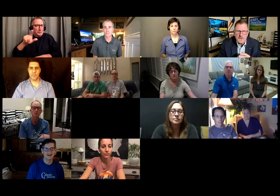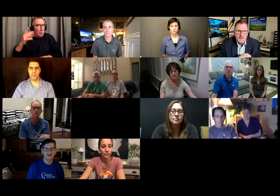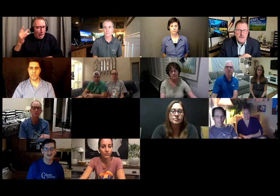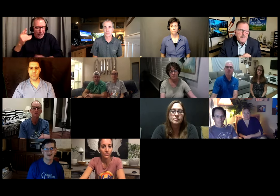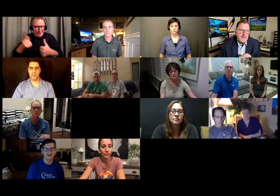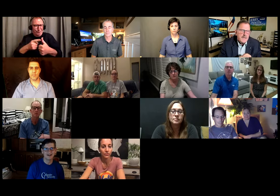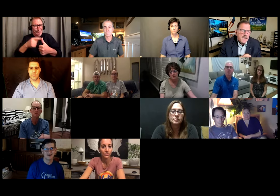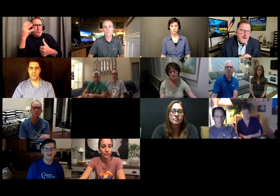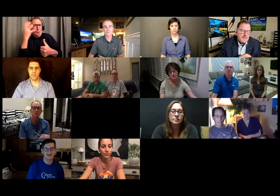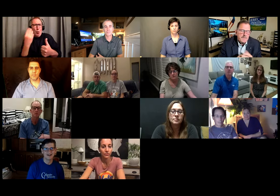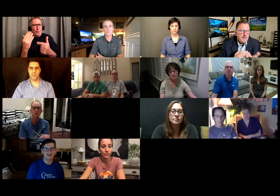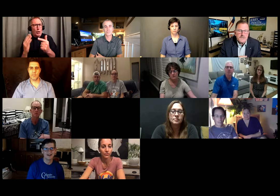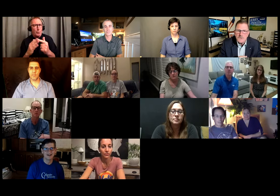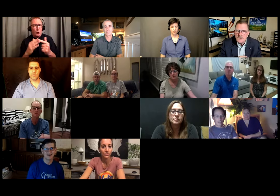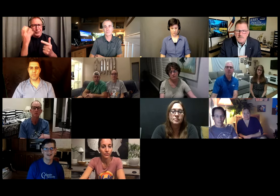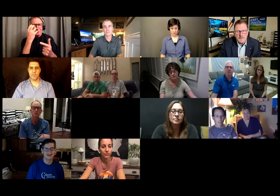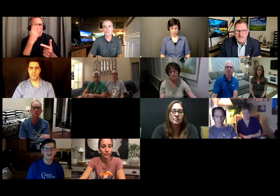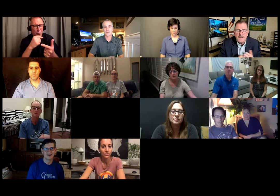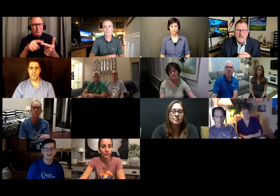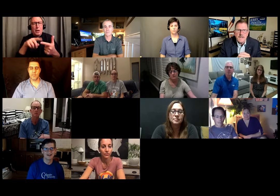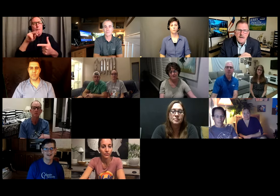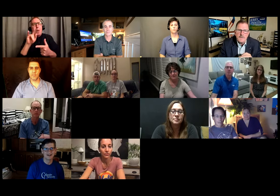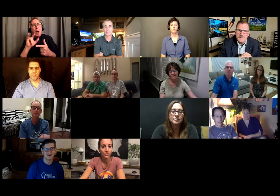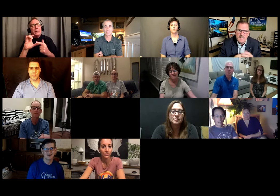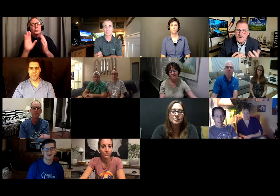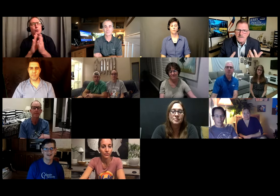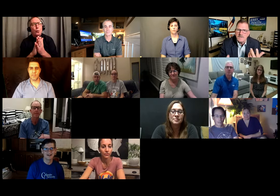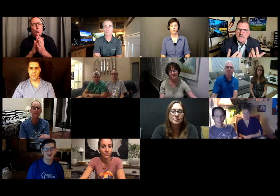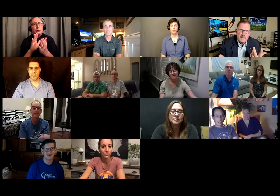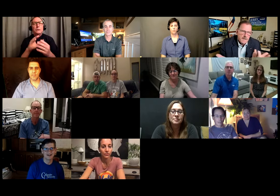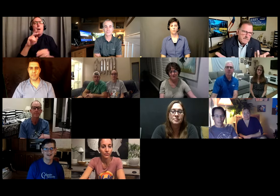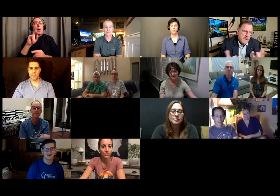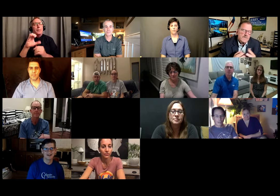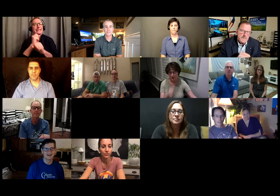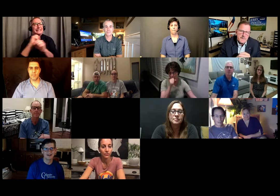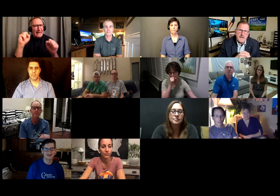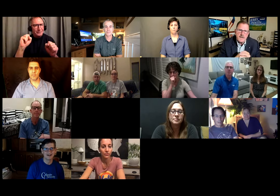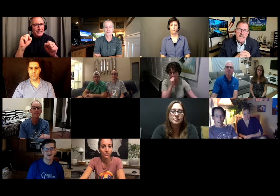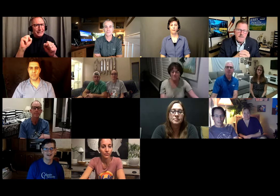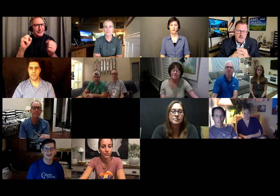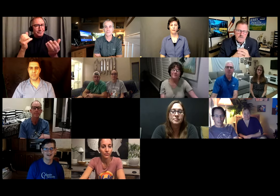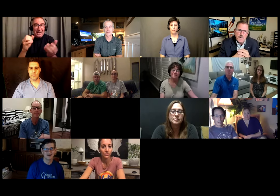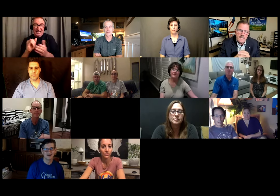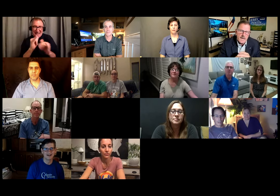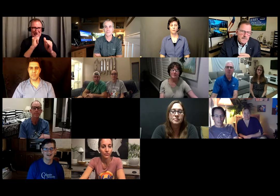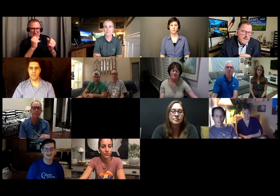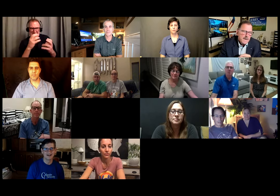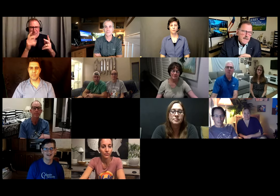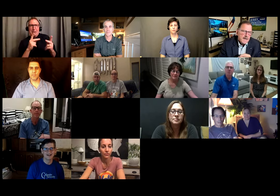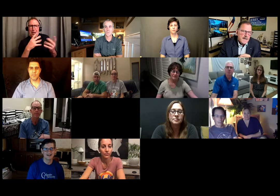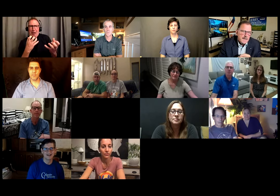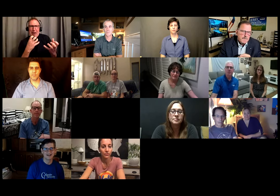beautiful community, but public schools and public safety were the same reasons that most of the people I know came here. That's why we came